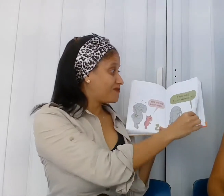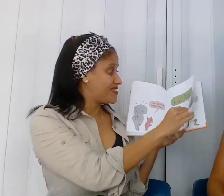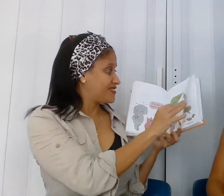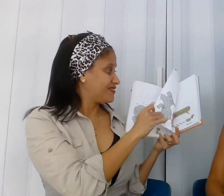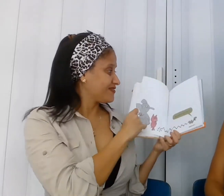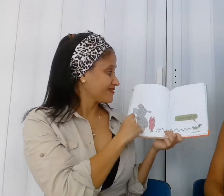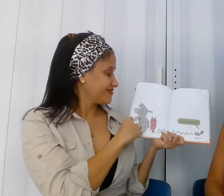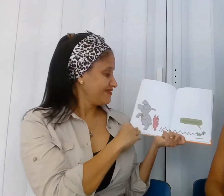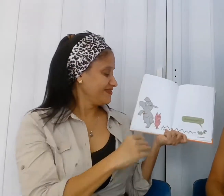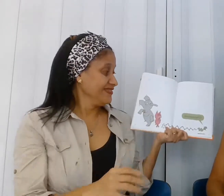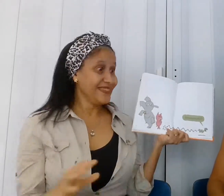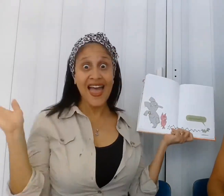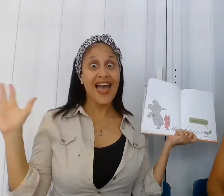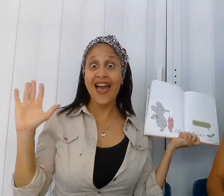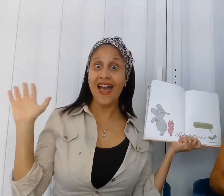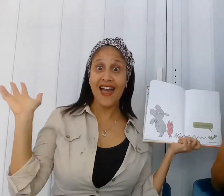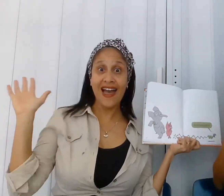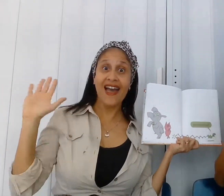arms!